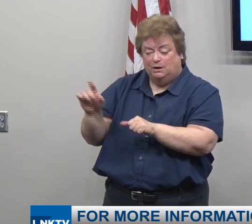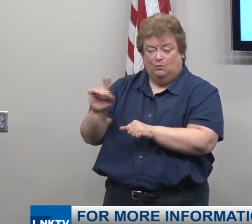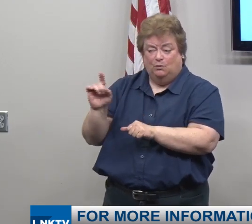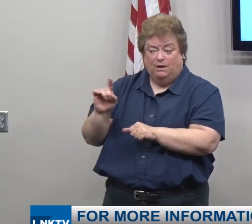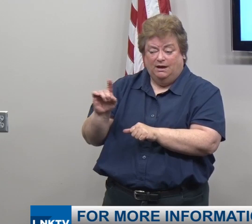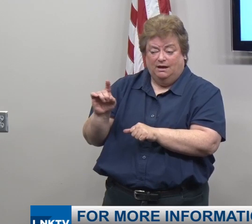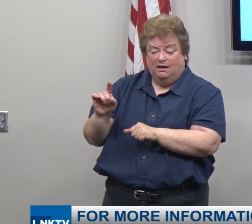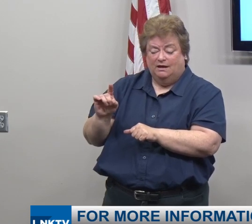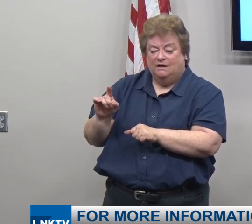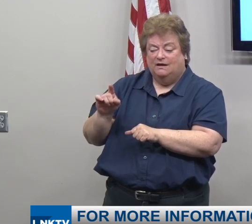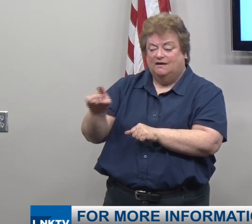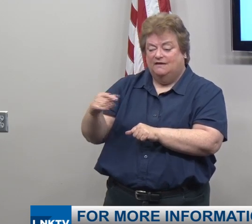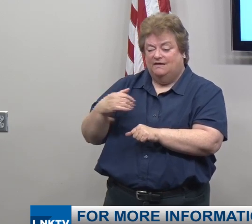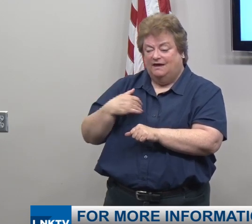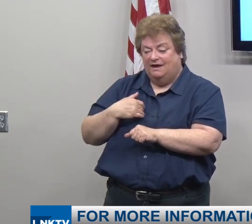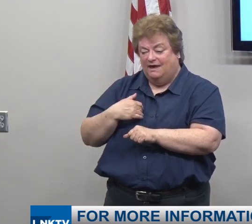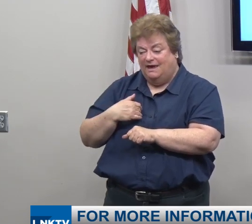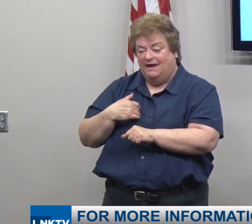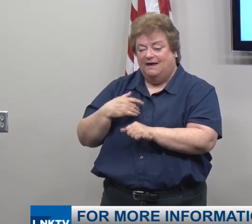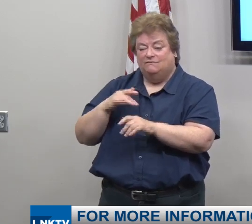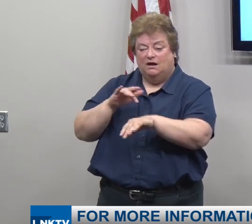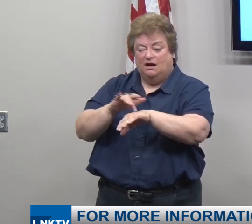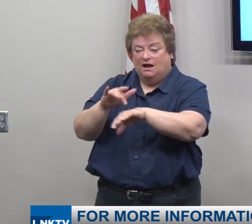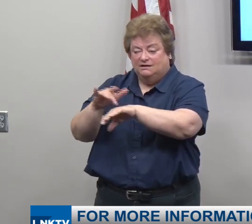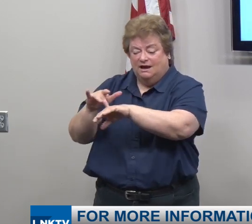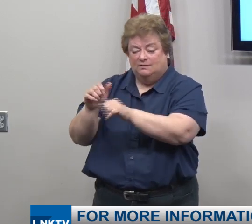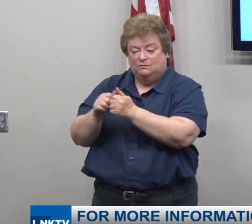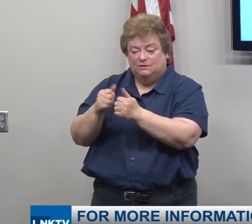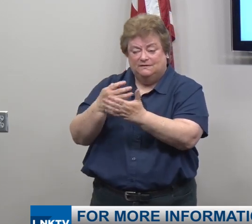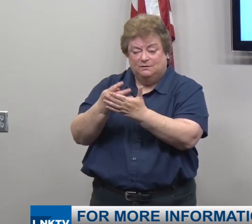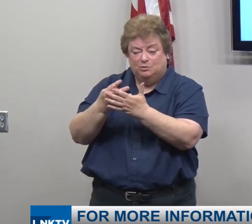be individuals housed at the prison